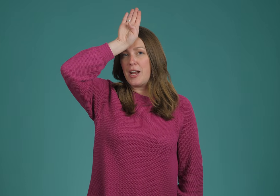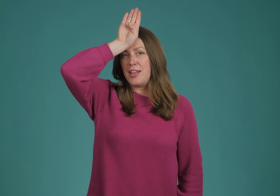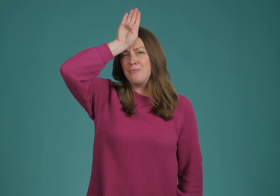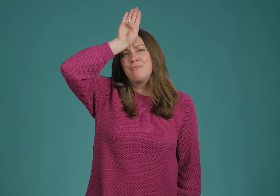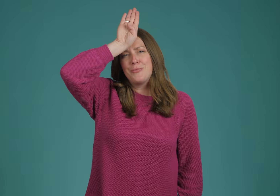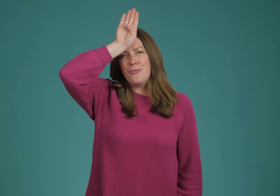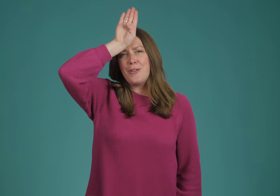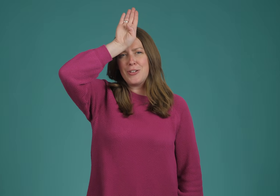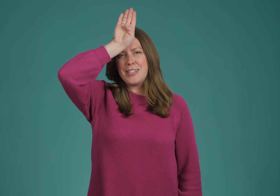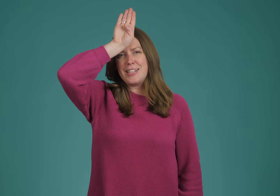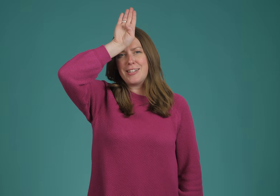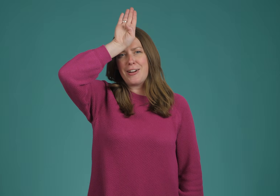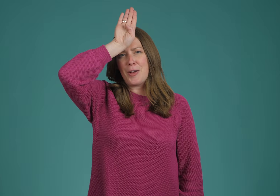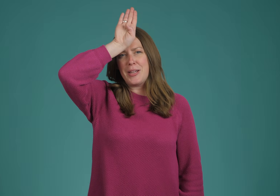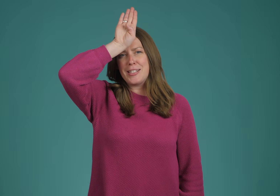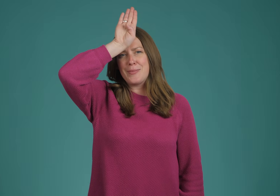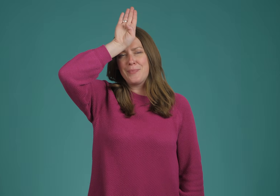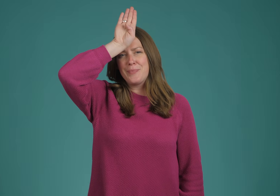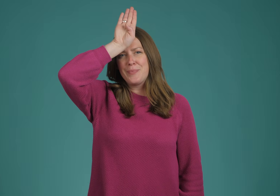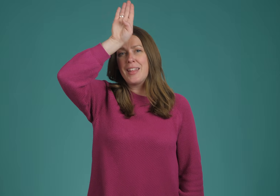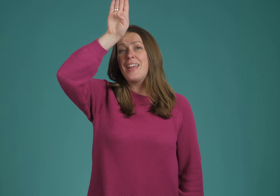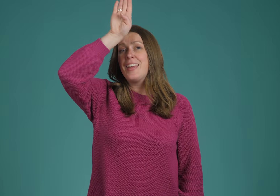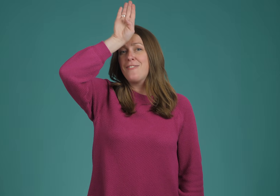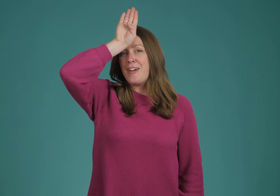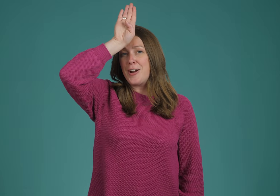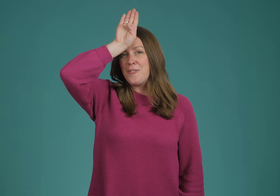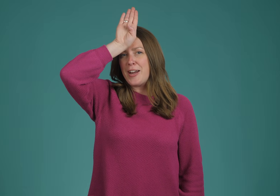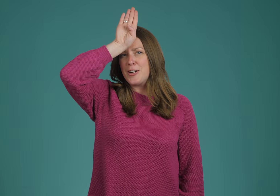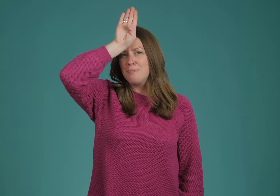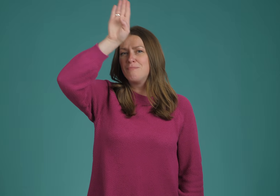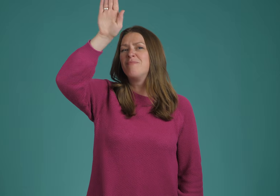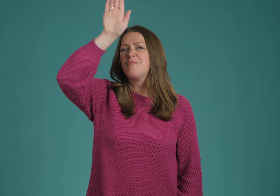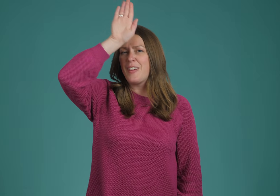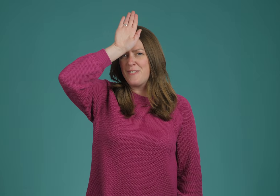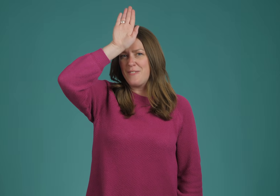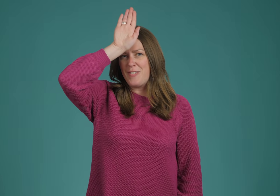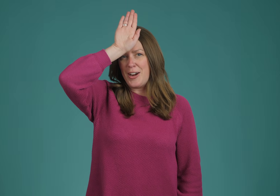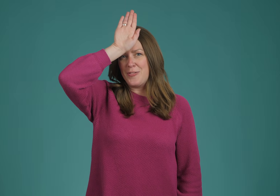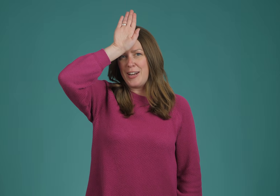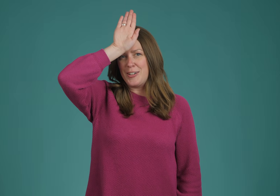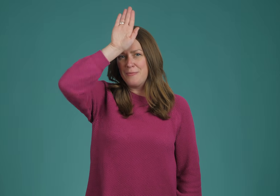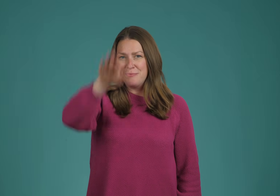forehead, referencing to their helmets. Firefighter, firefighter.